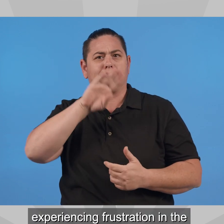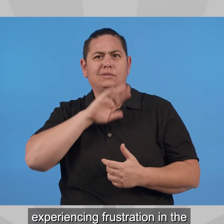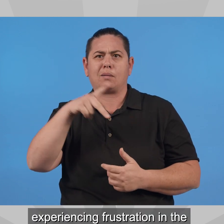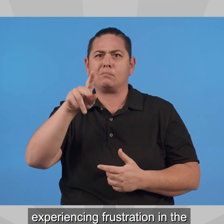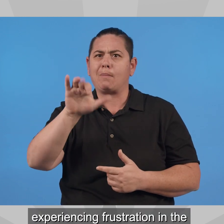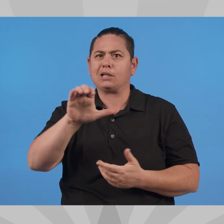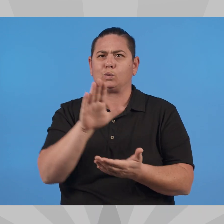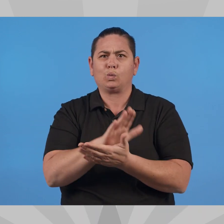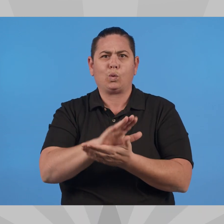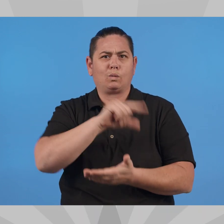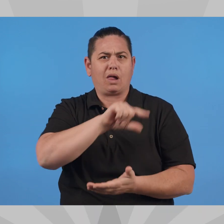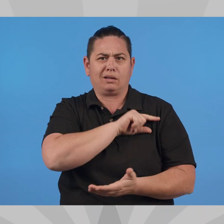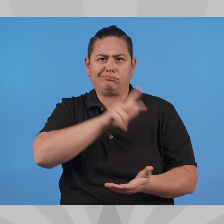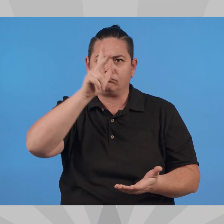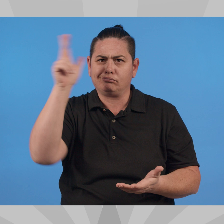public education.